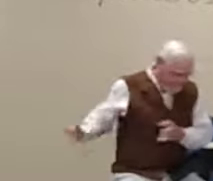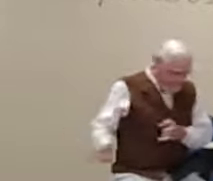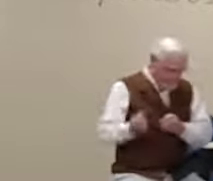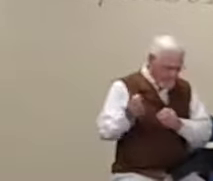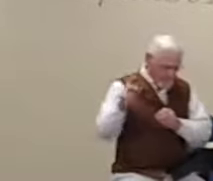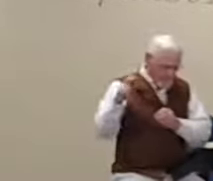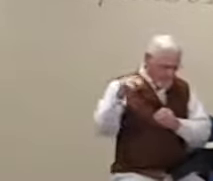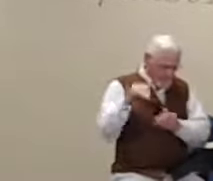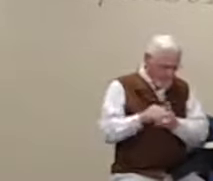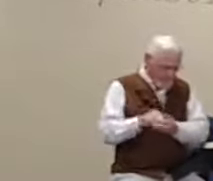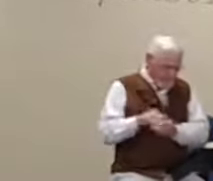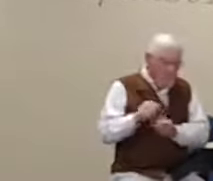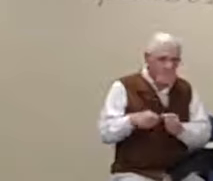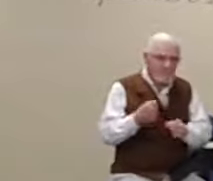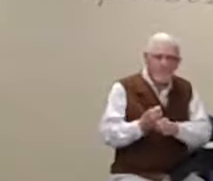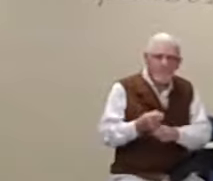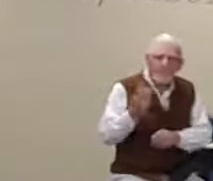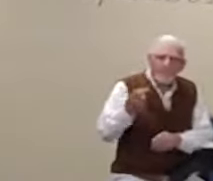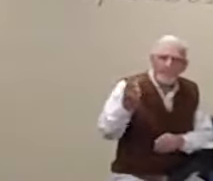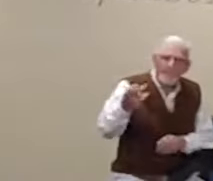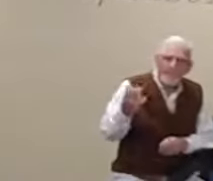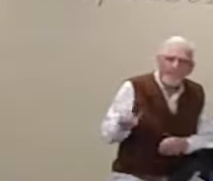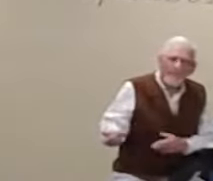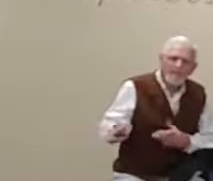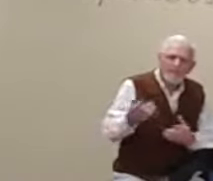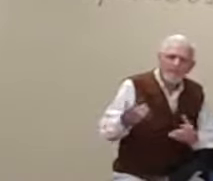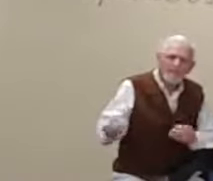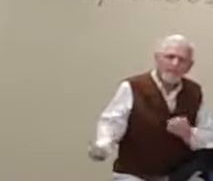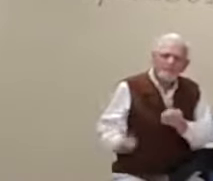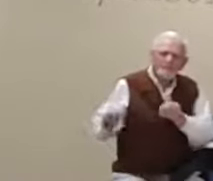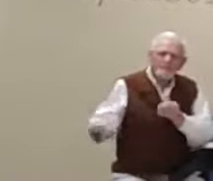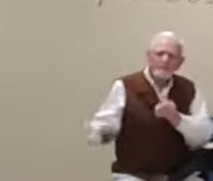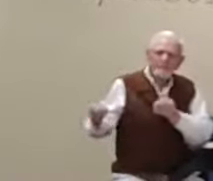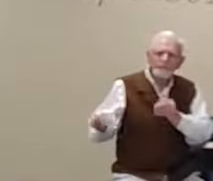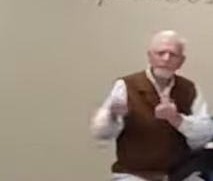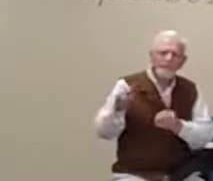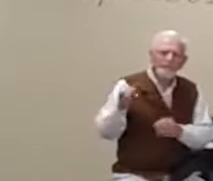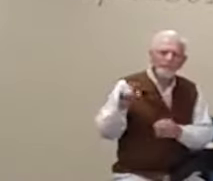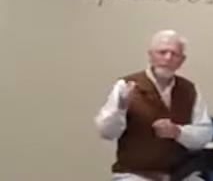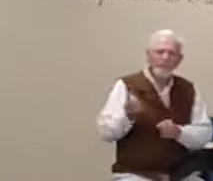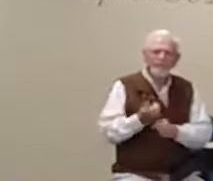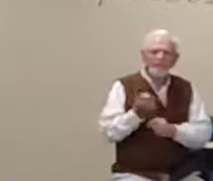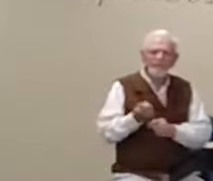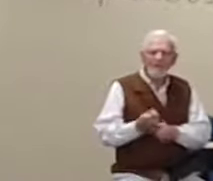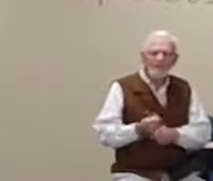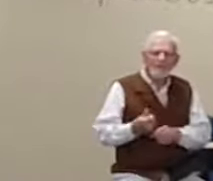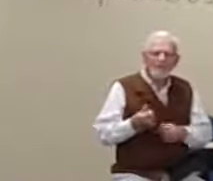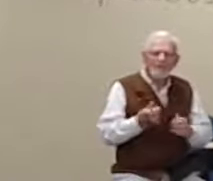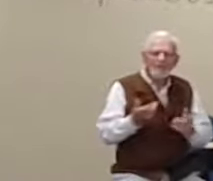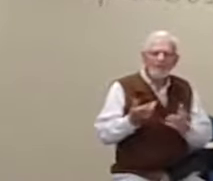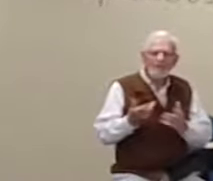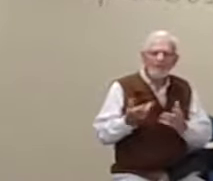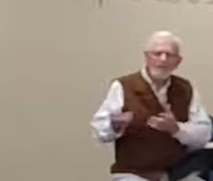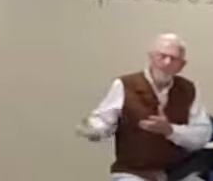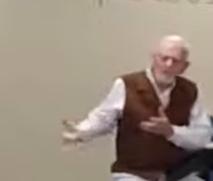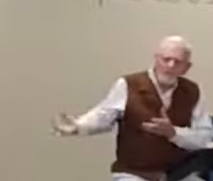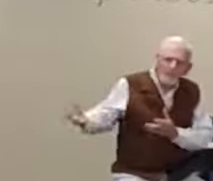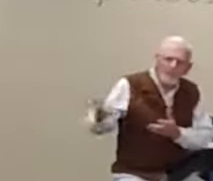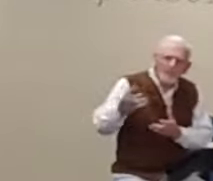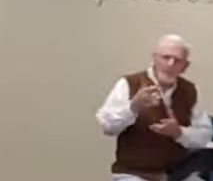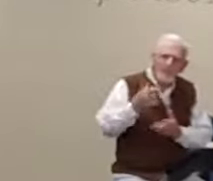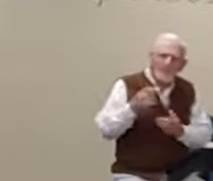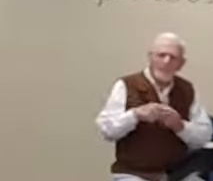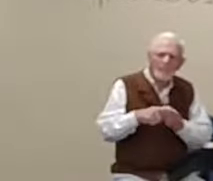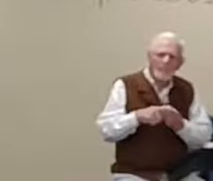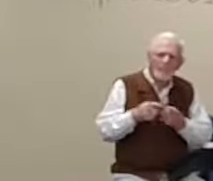some little details and events and dates and things like that, and then kind of bring it all to an